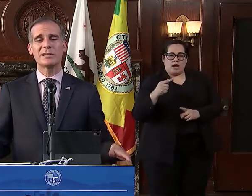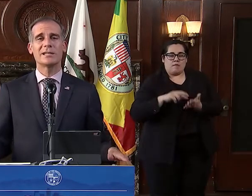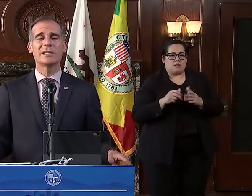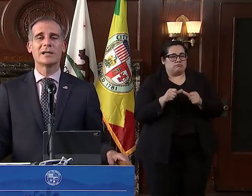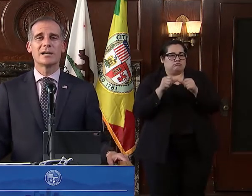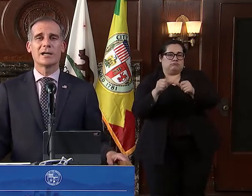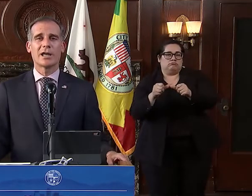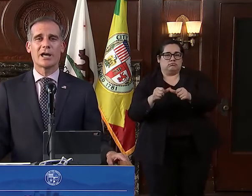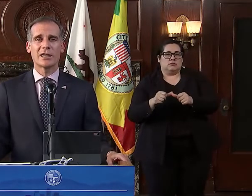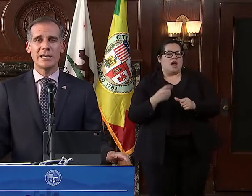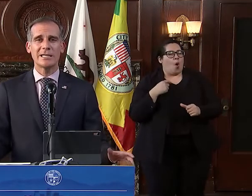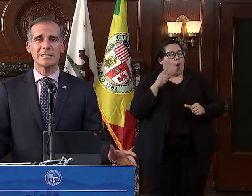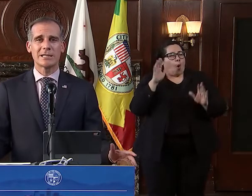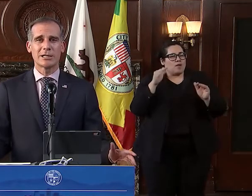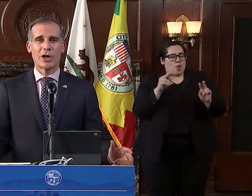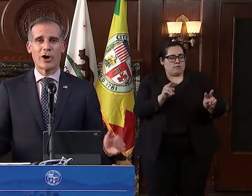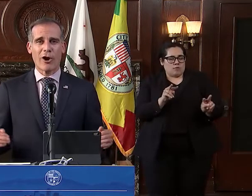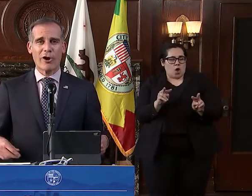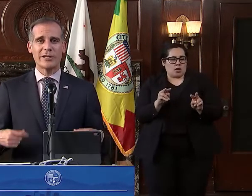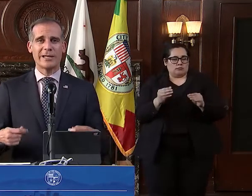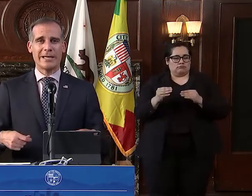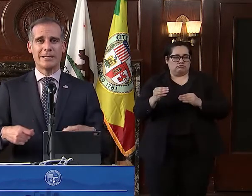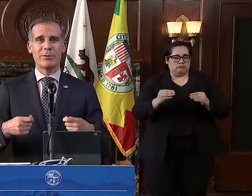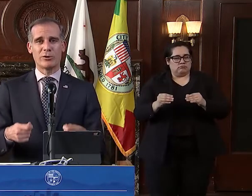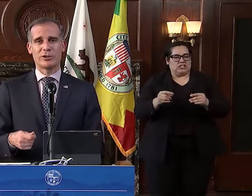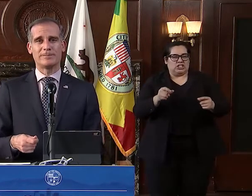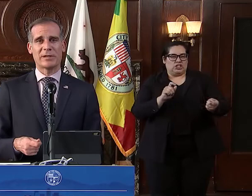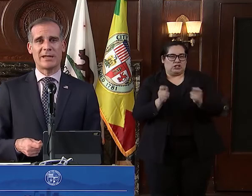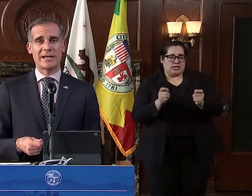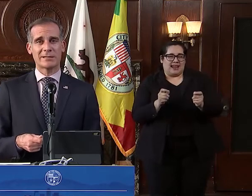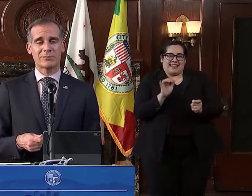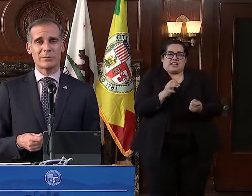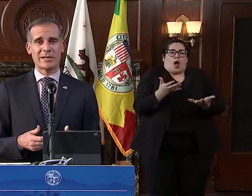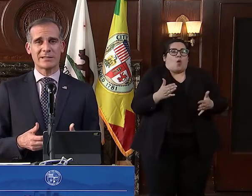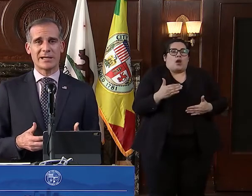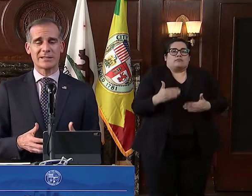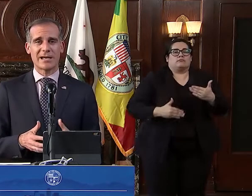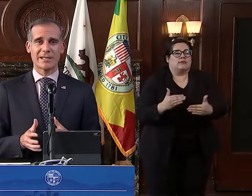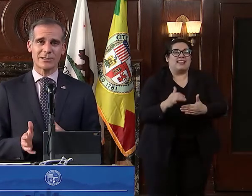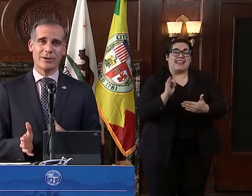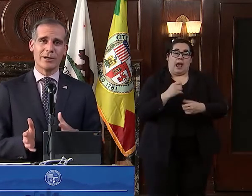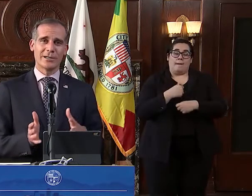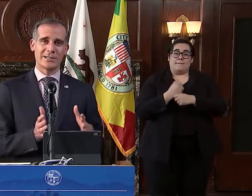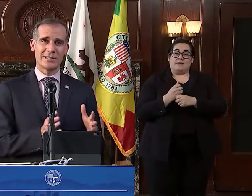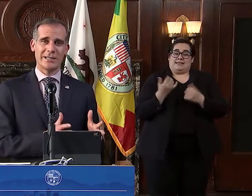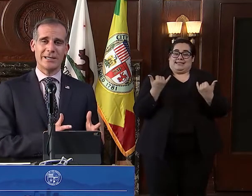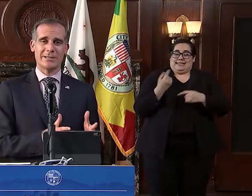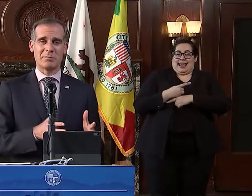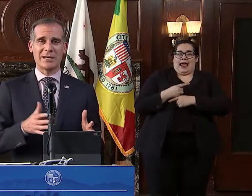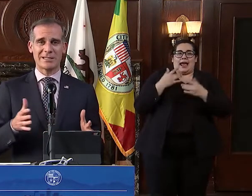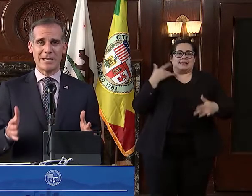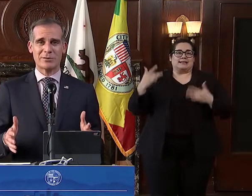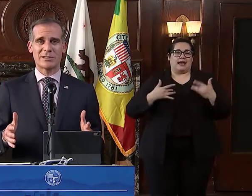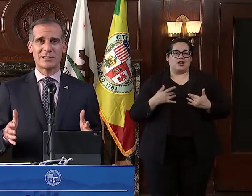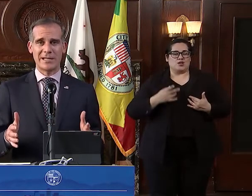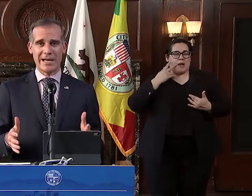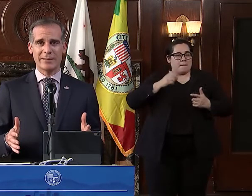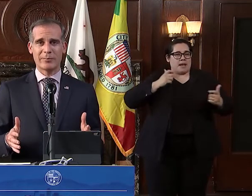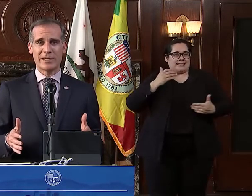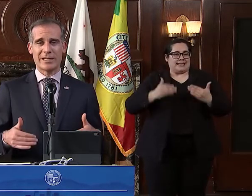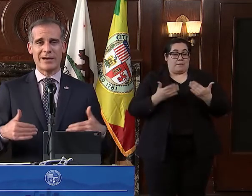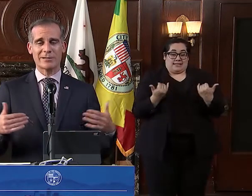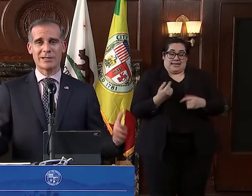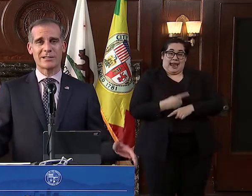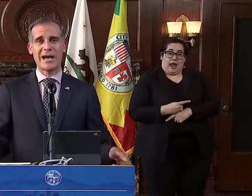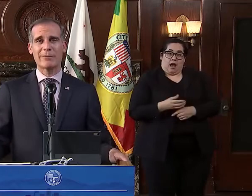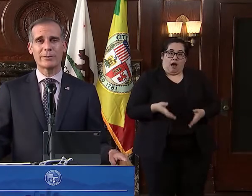to proceed. These are already in motion, and that's what makes today exciting. So to see as big a step today